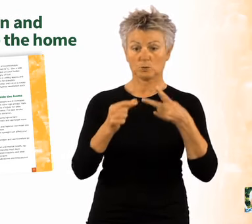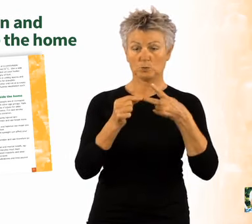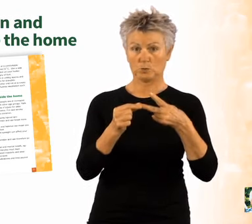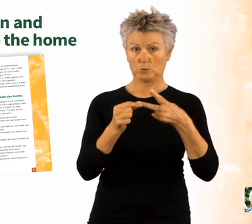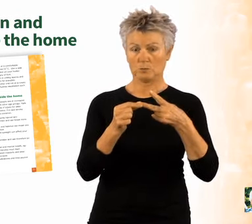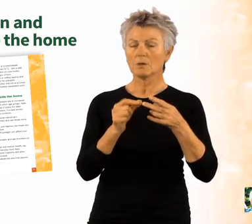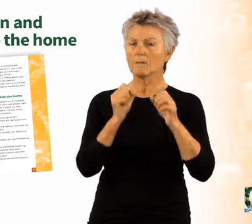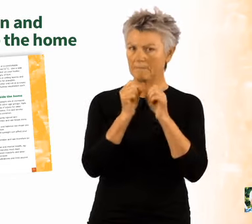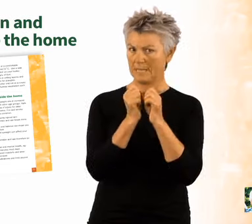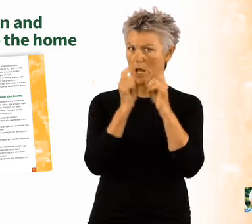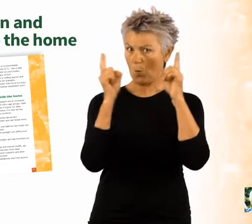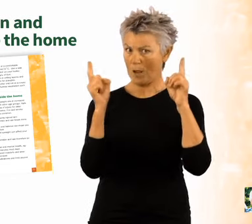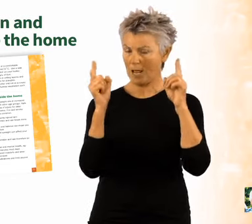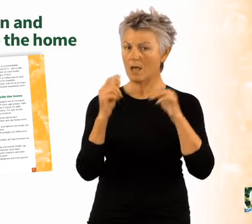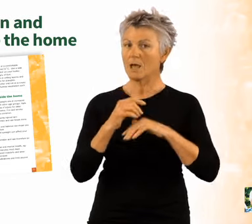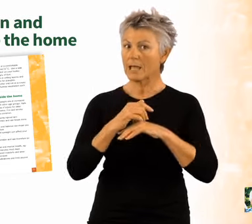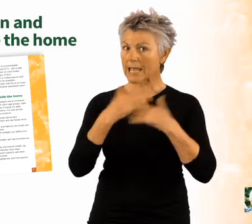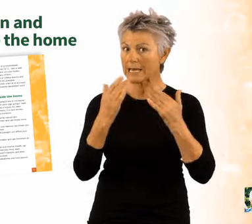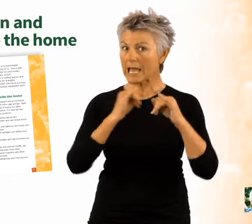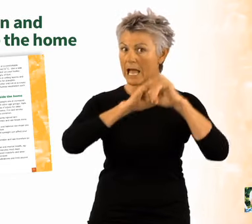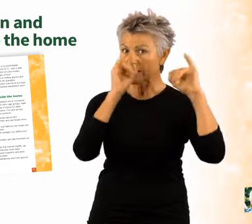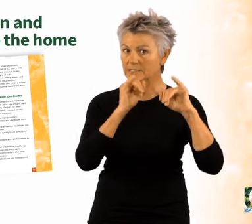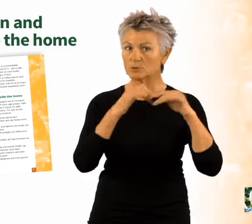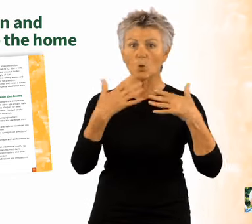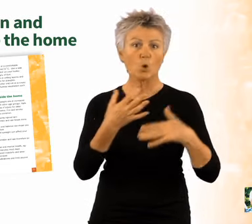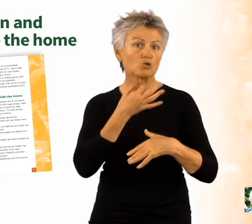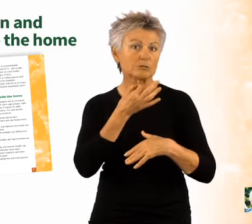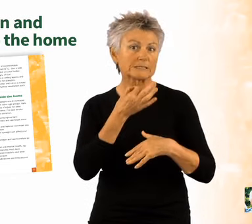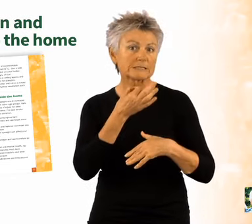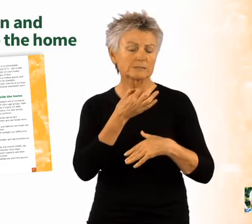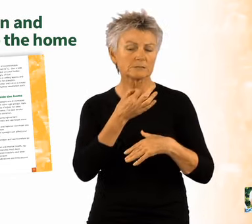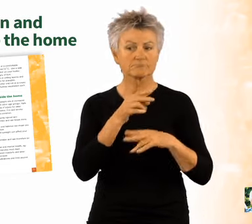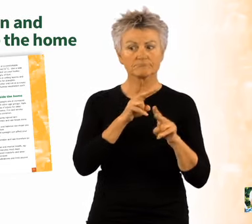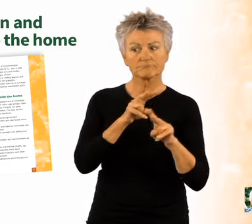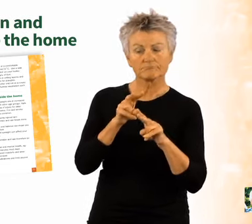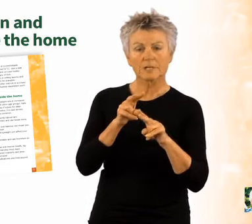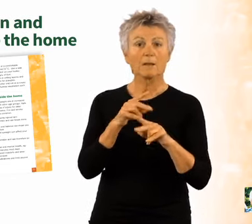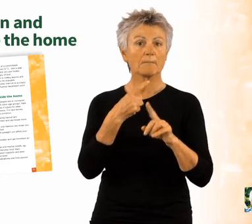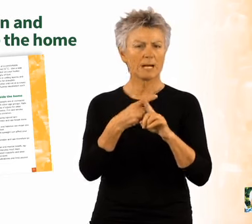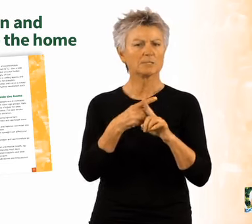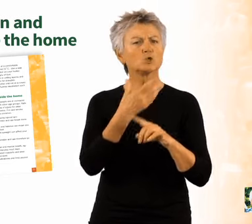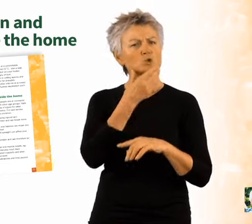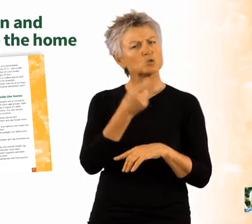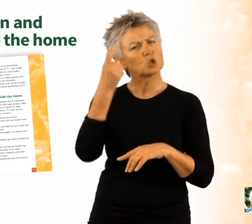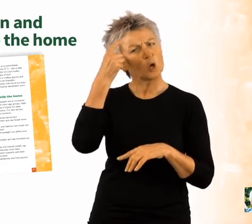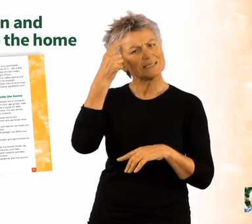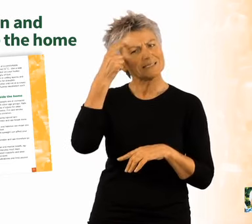Keep aware of hazards and risks and practice common sense safety habits.